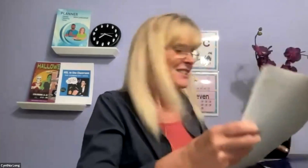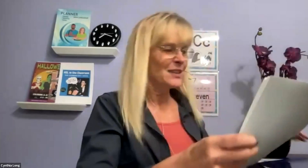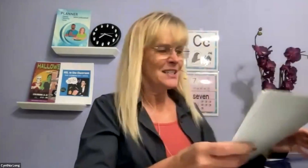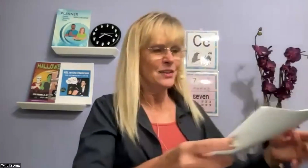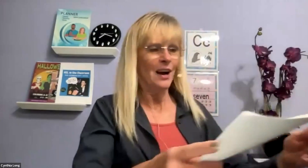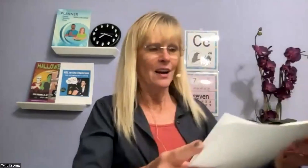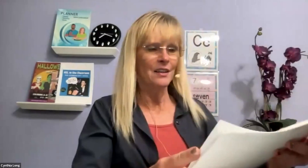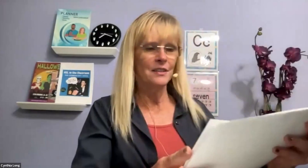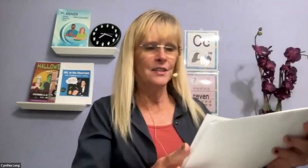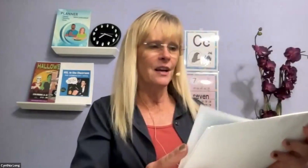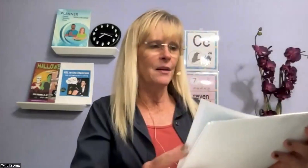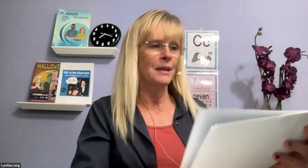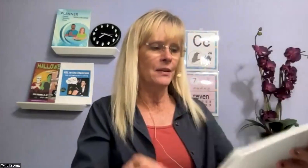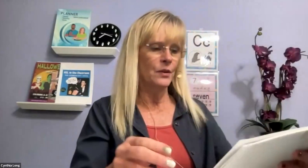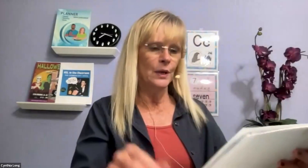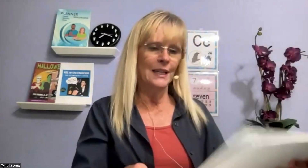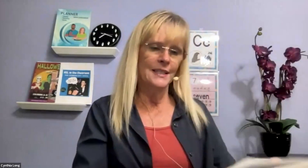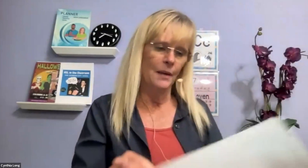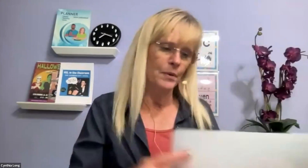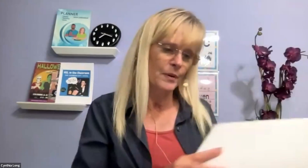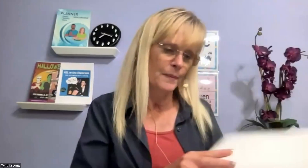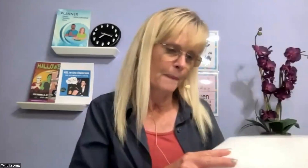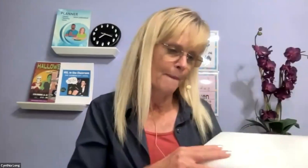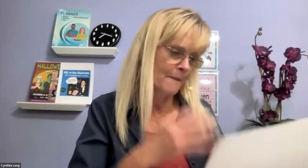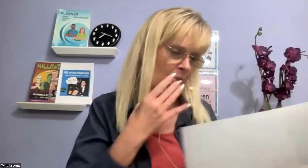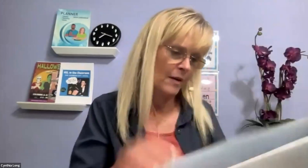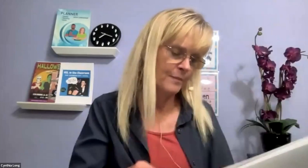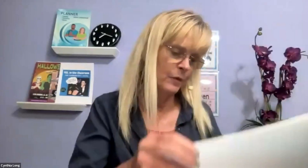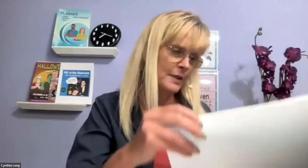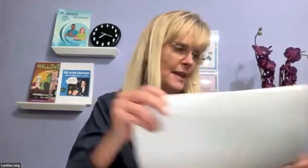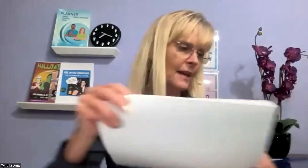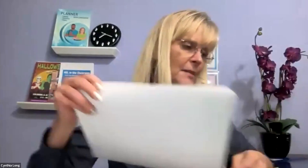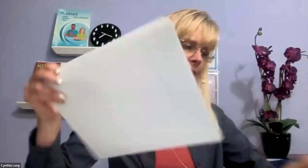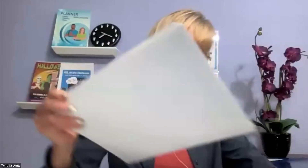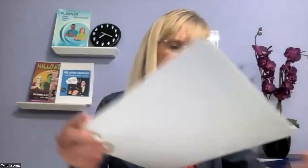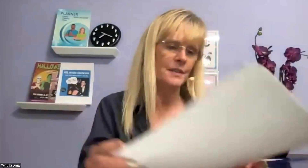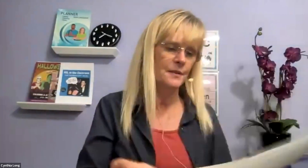So these are ours. I'll give you an example. 1 second, let me undo this.